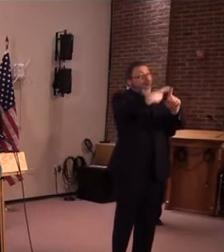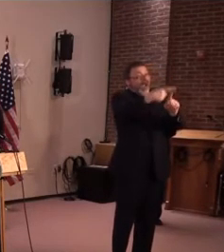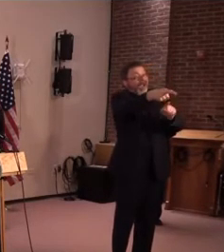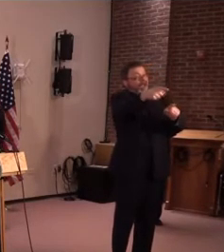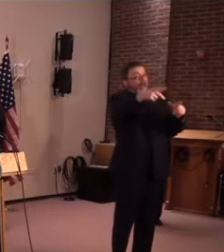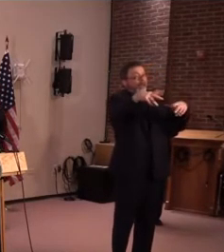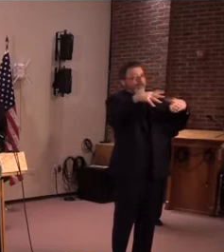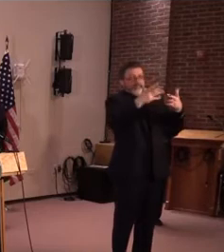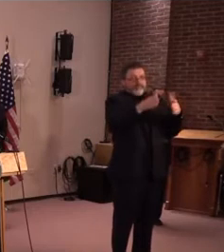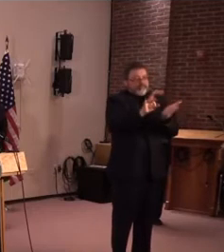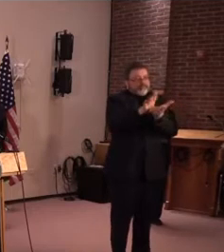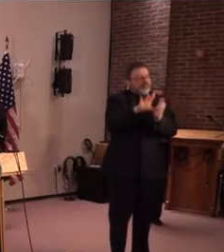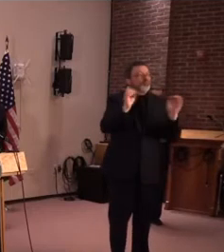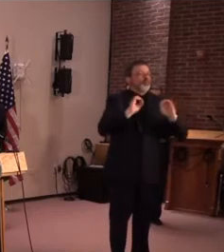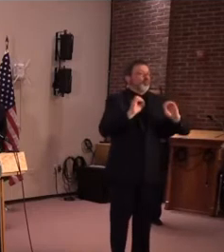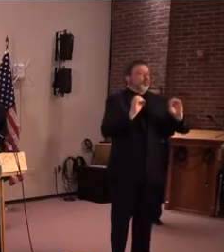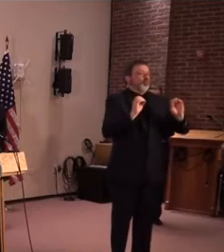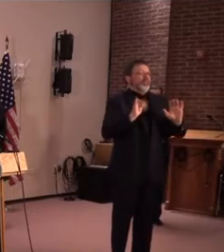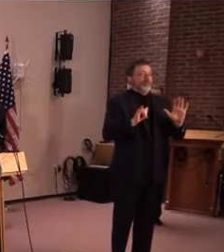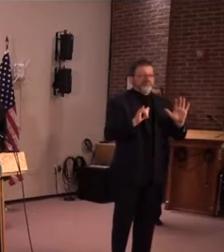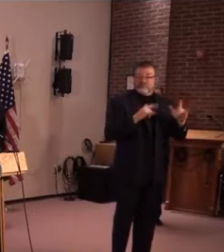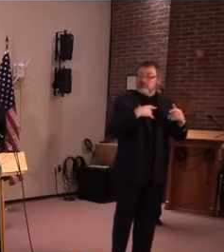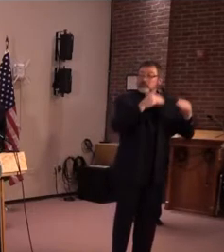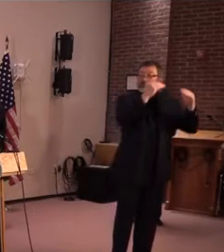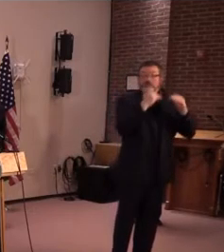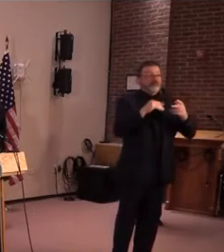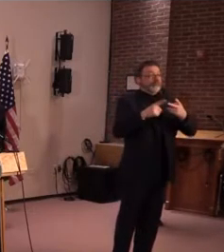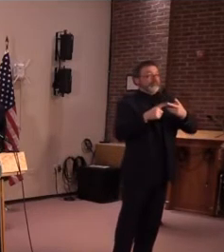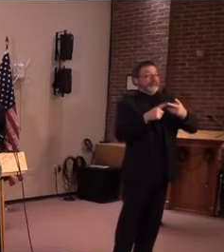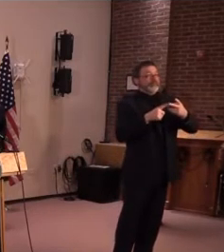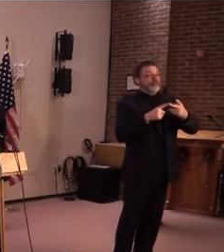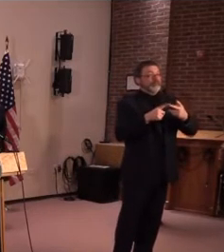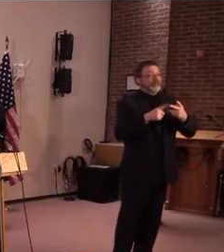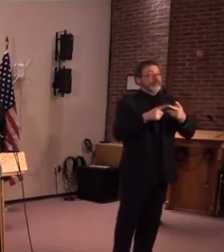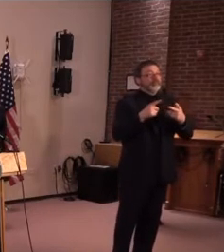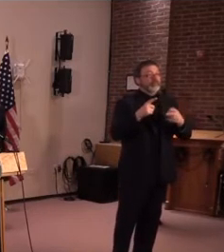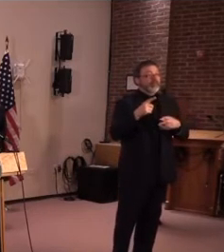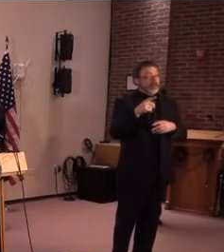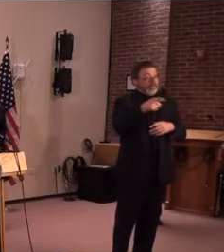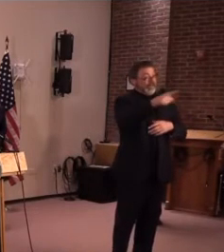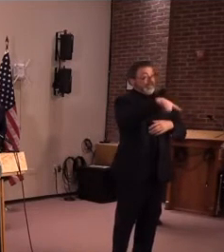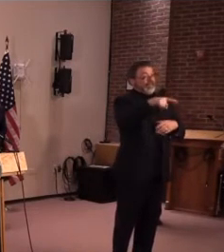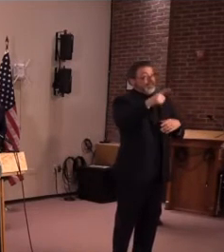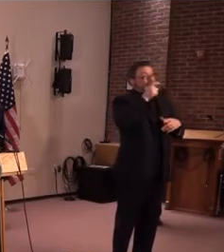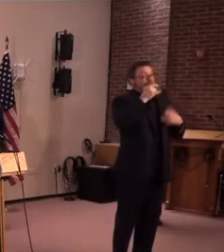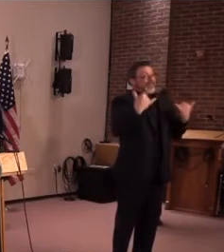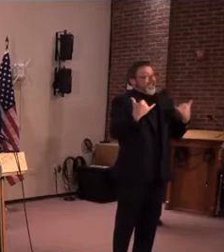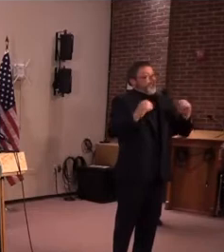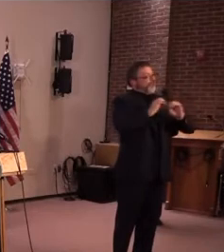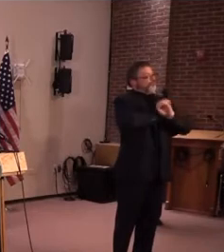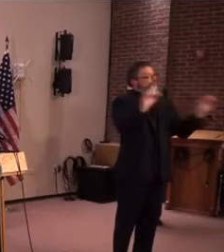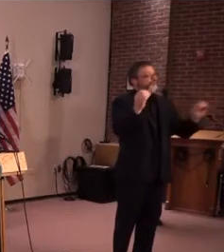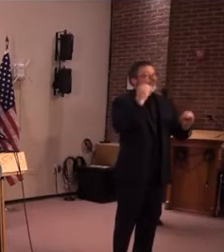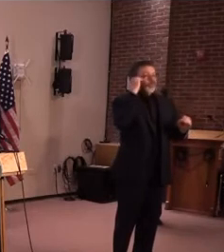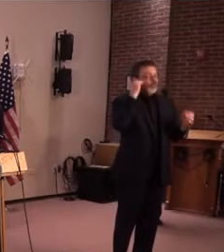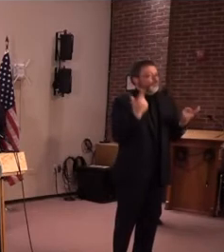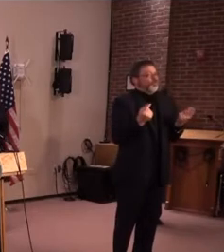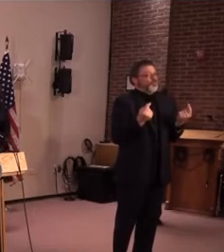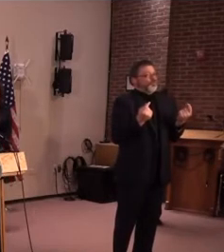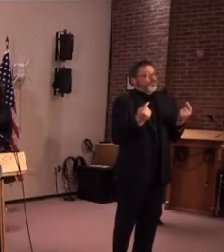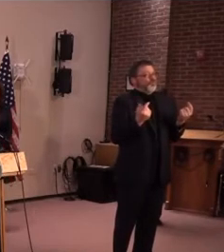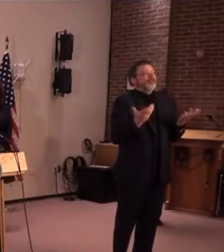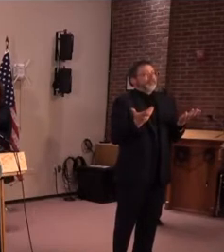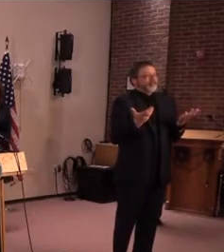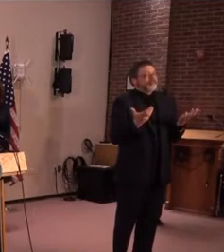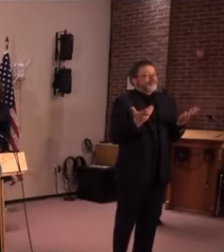plan is to help those that are experiencing homelessness. As you may know, service providers throughout Vermont have done an